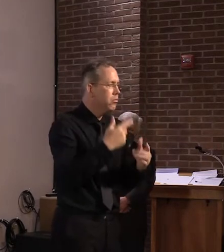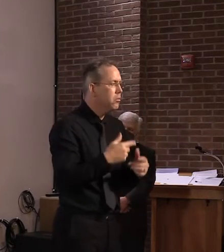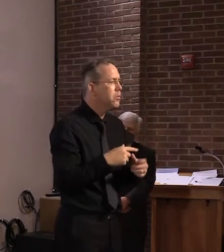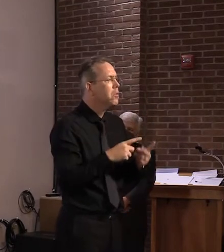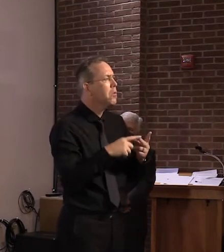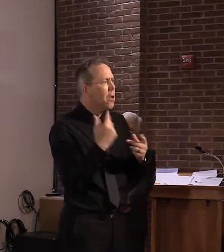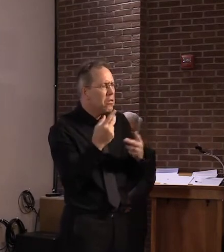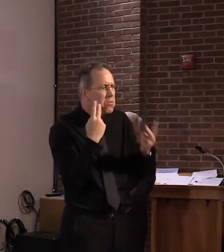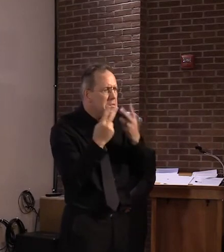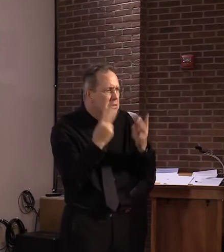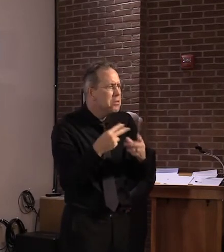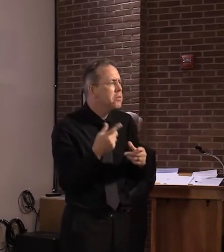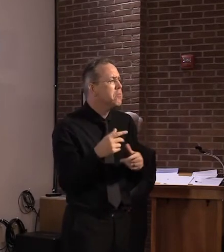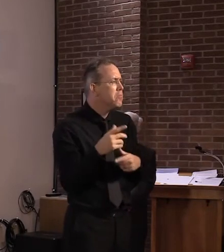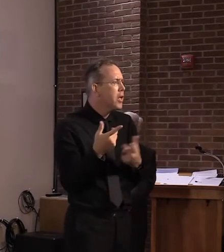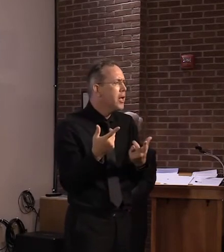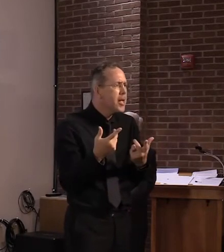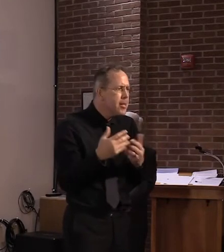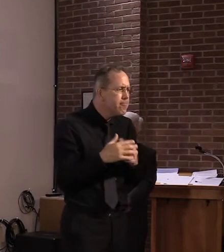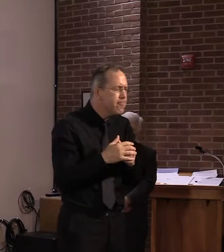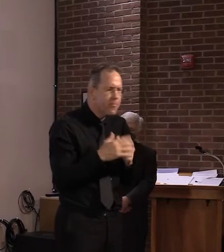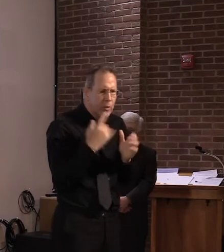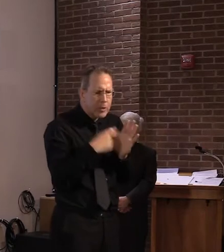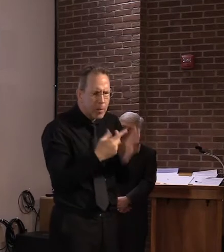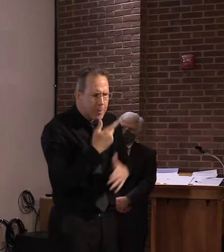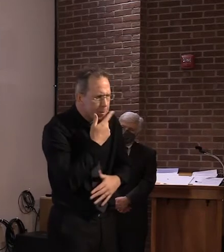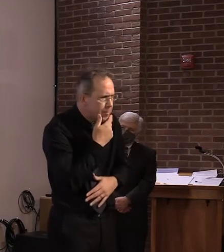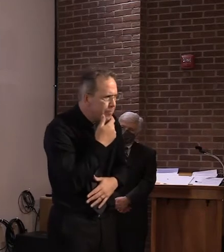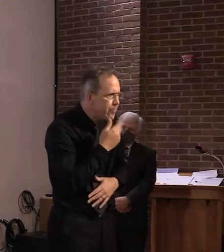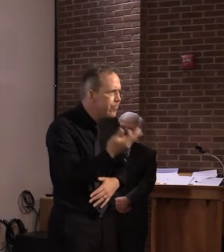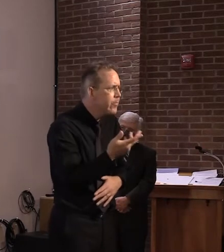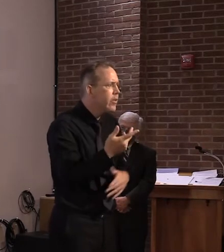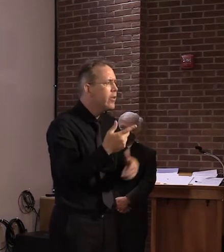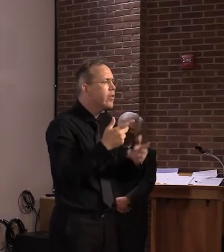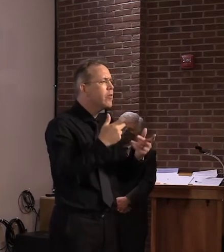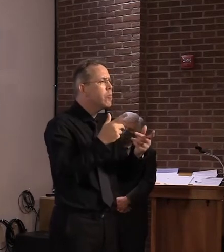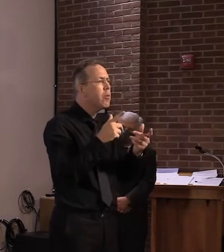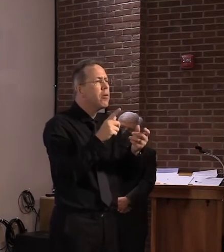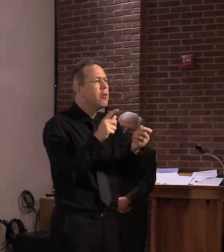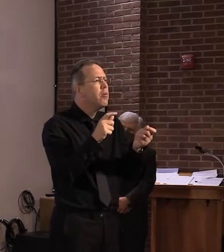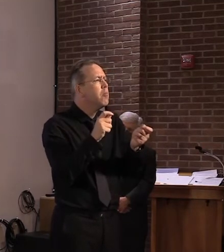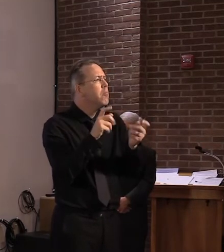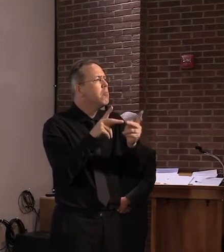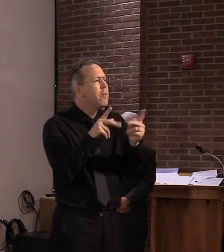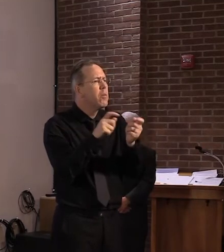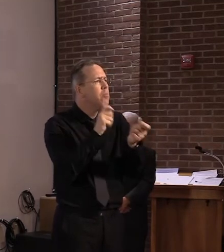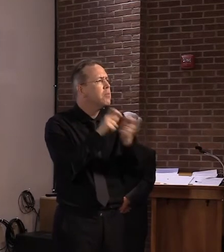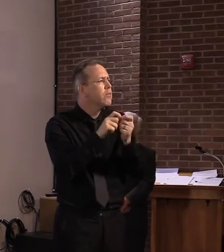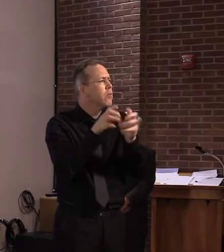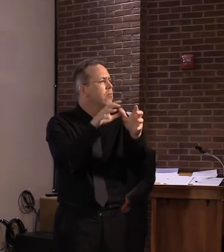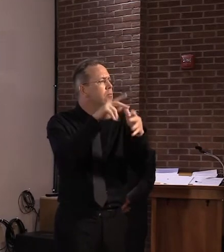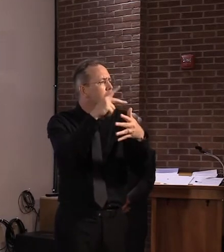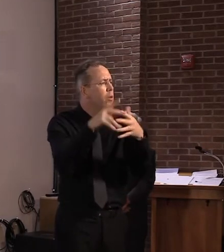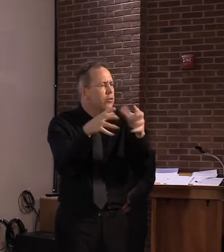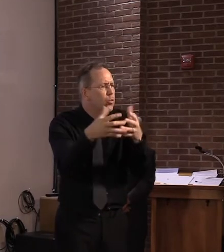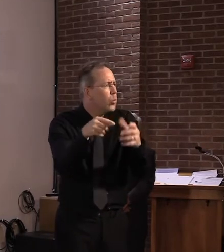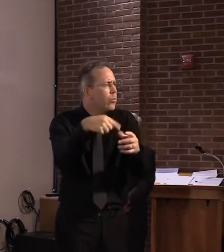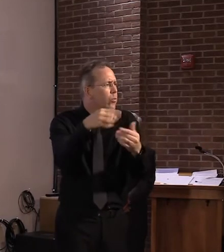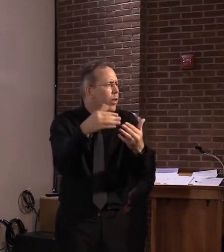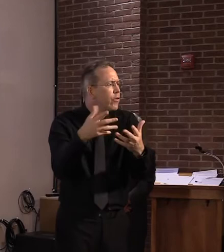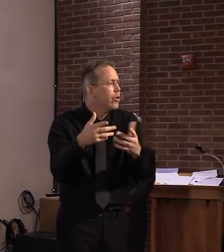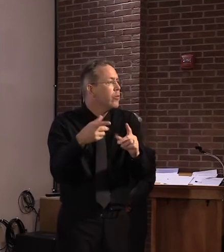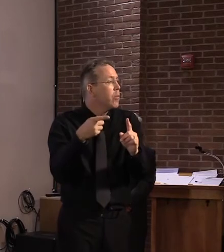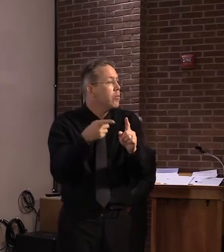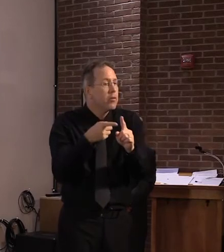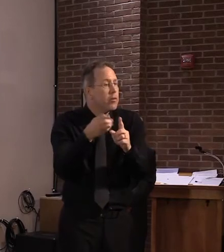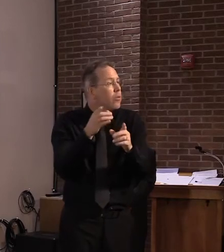we have with other populations, whether they be populations of a certain type of worker,